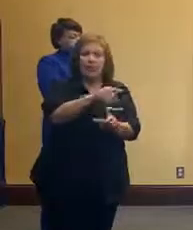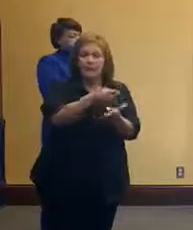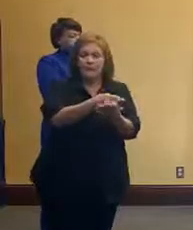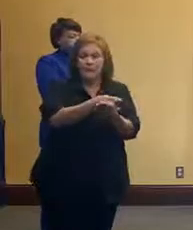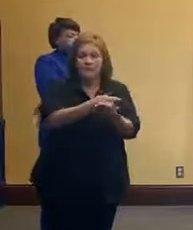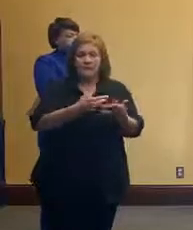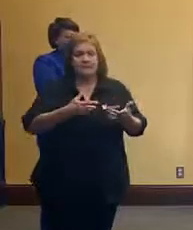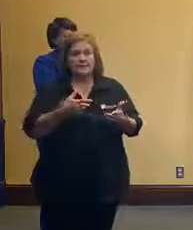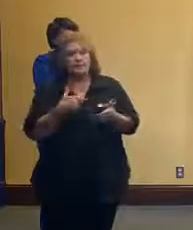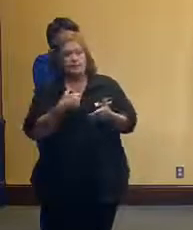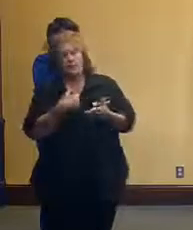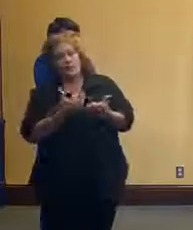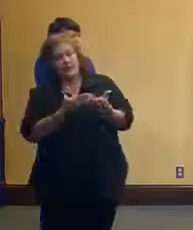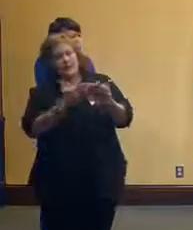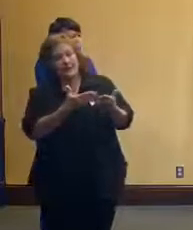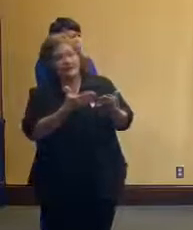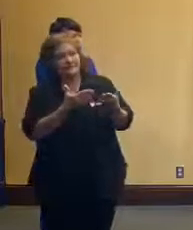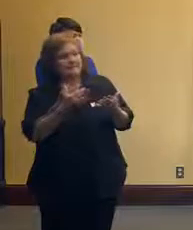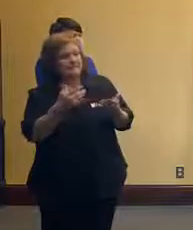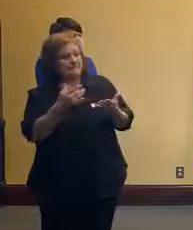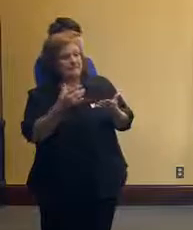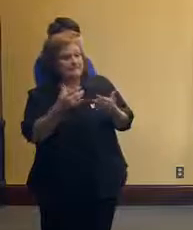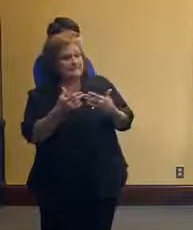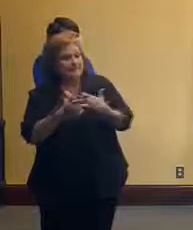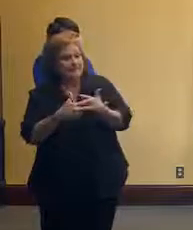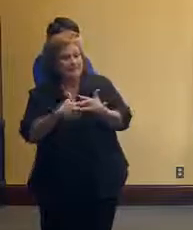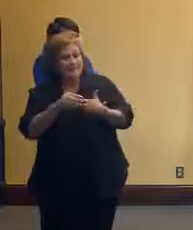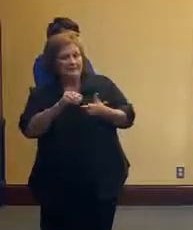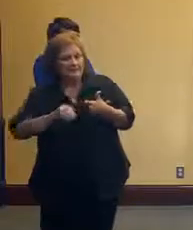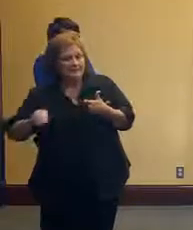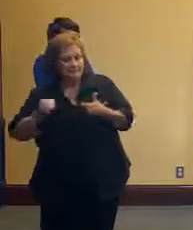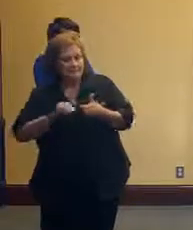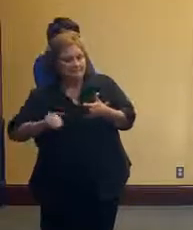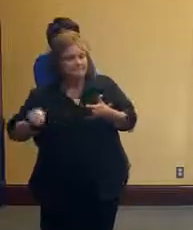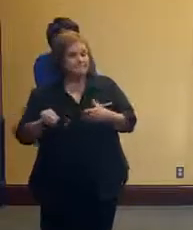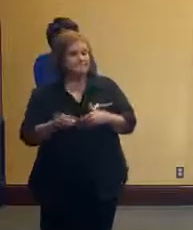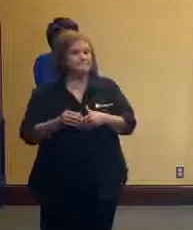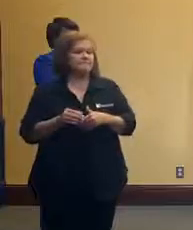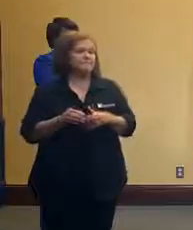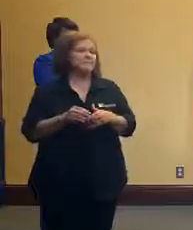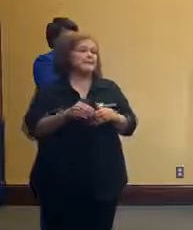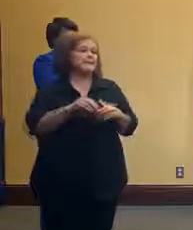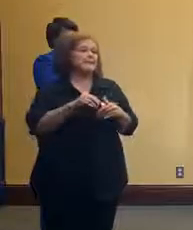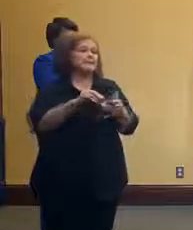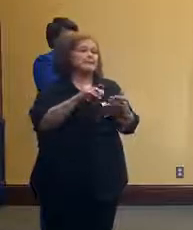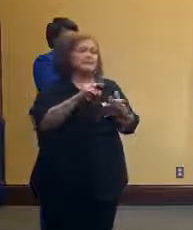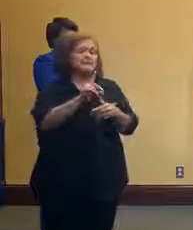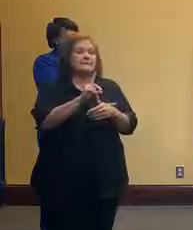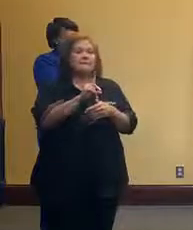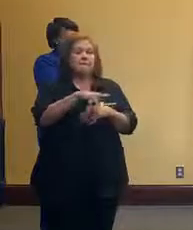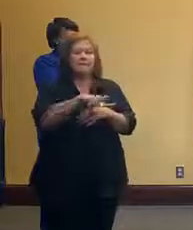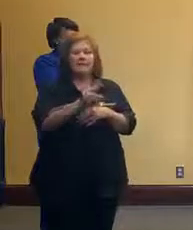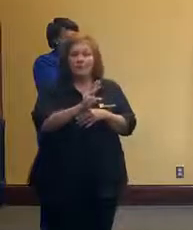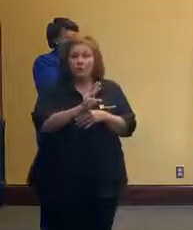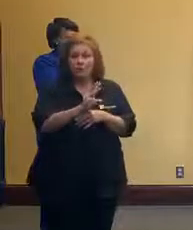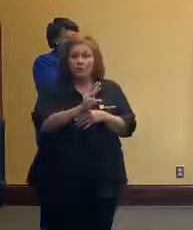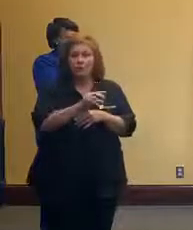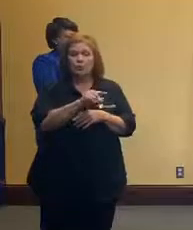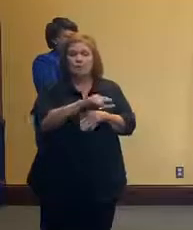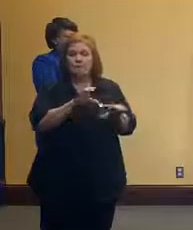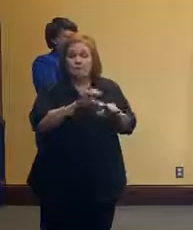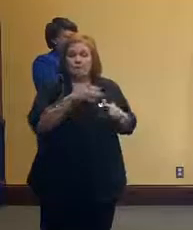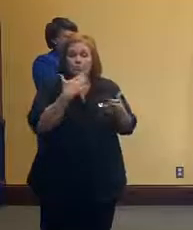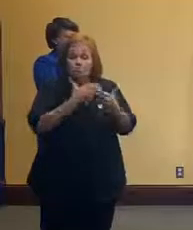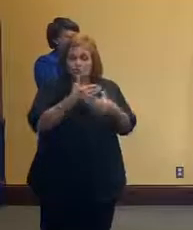recommended savings as well. Back to the contractual spend, DPW has done a great